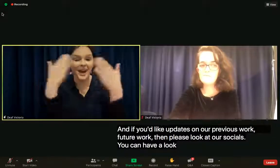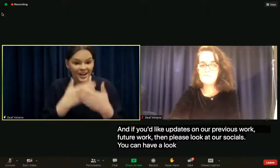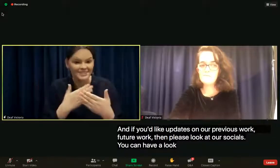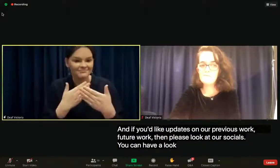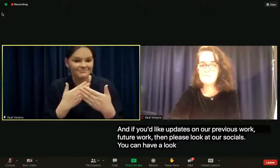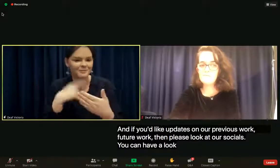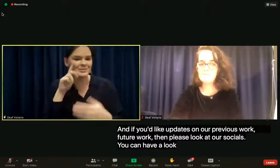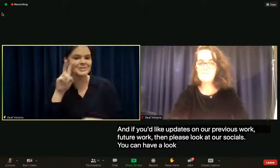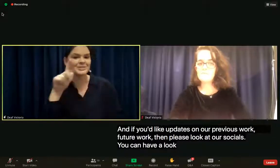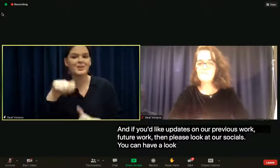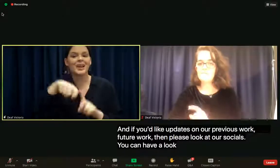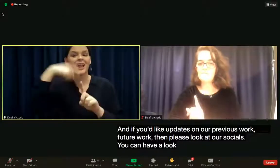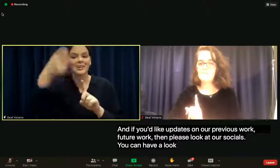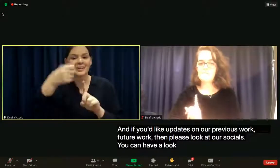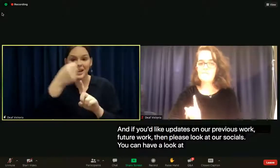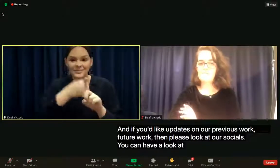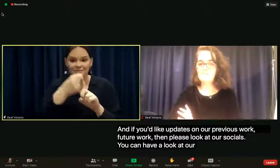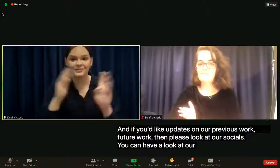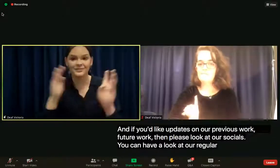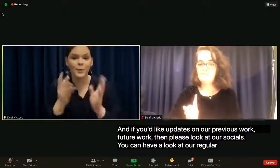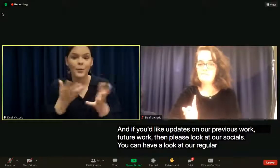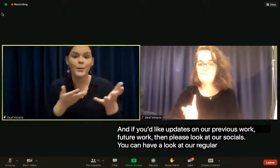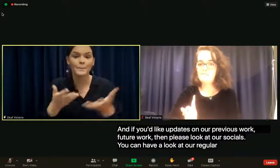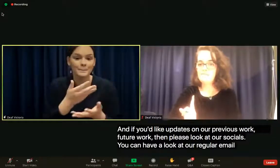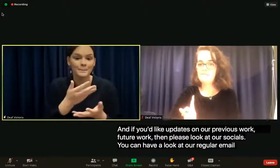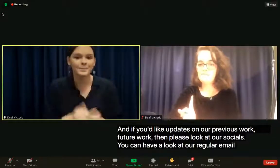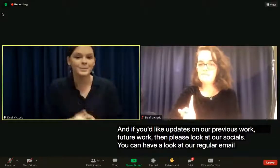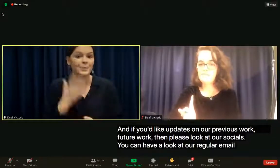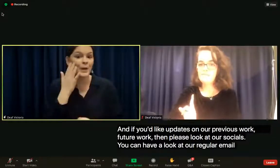We'll wrap up now. Hope you have a lovely evening, and we'll see you at the next,